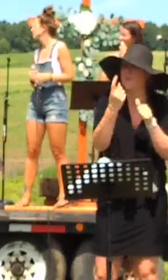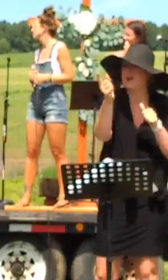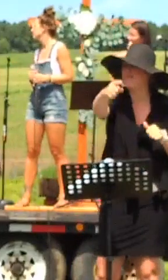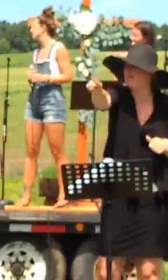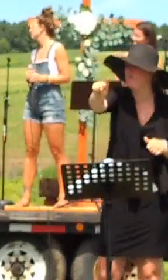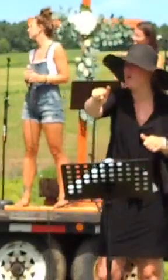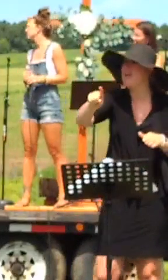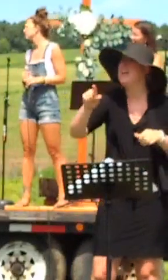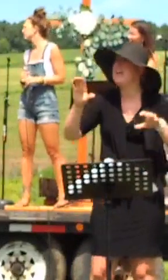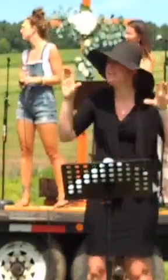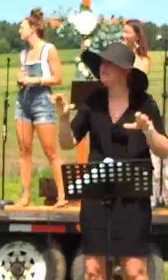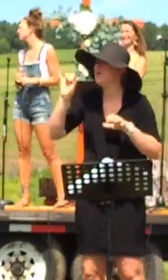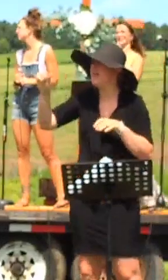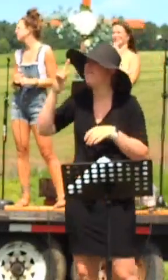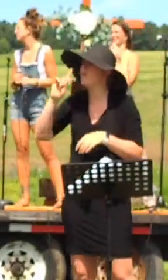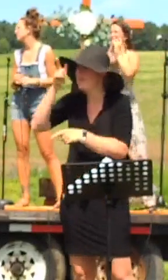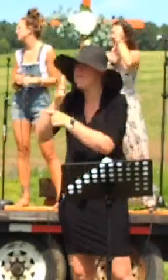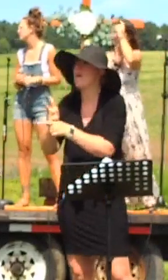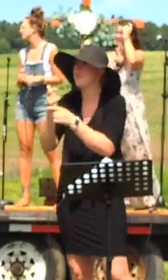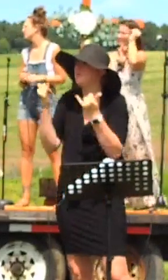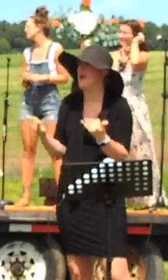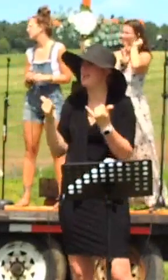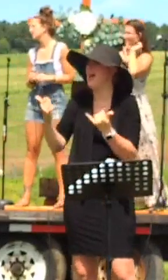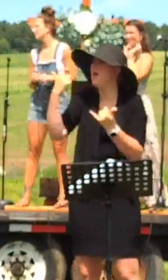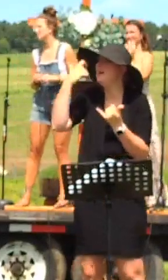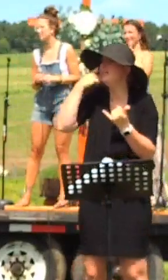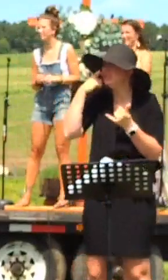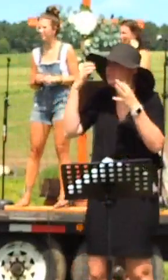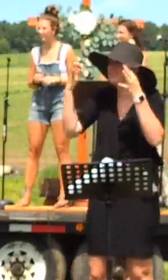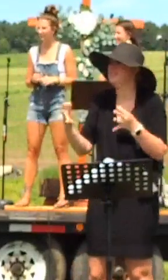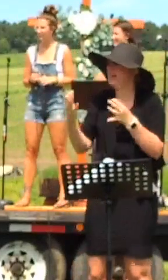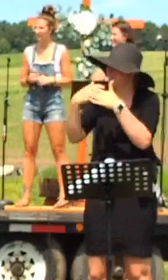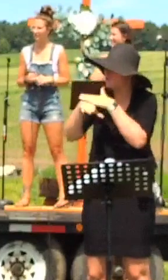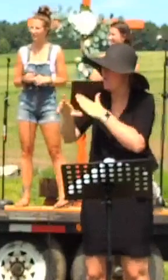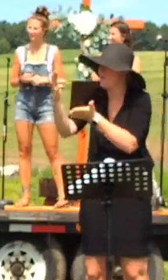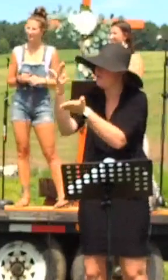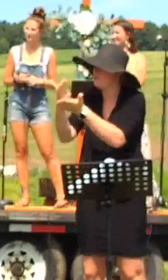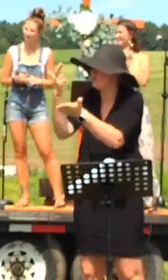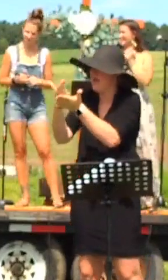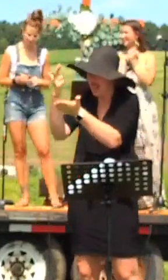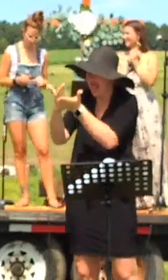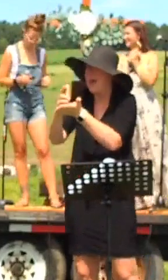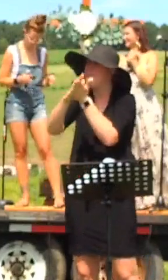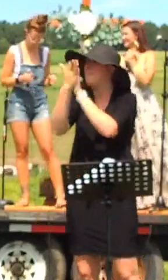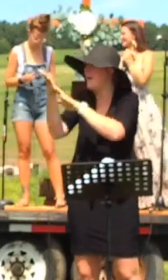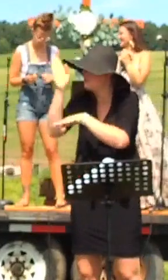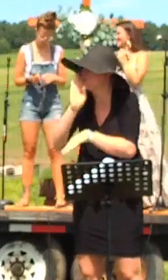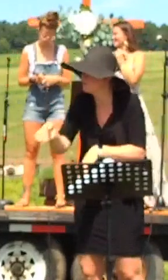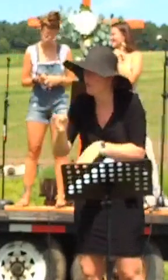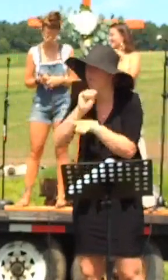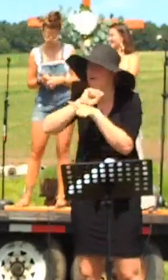doing that for my brother right now, who's just decided to go into rehab, and he's getting sober, and